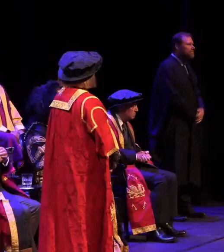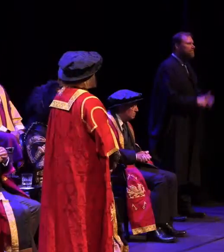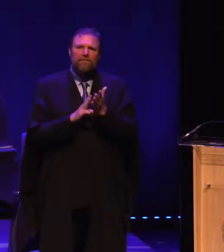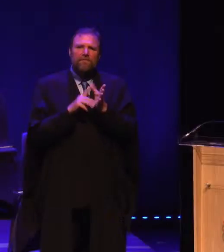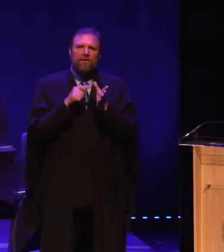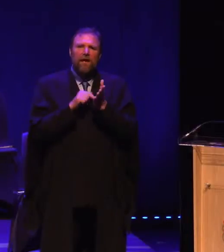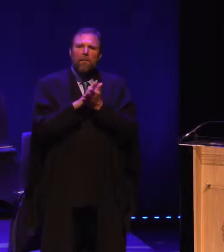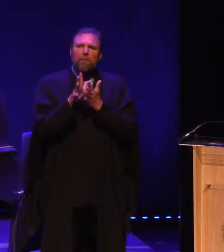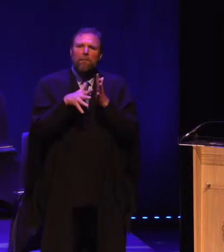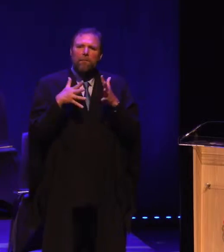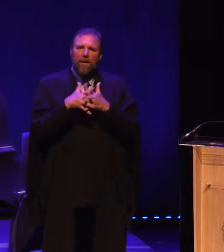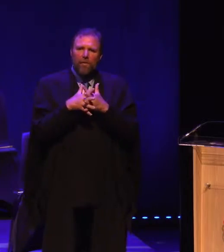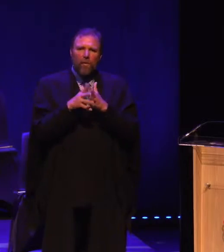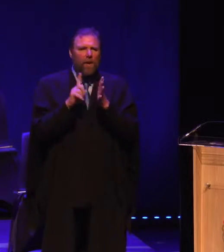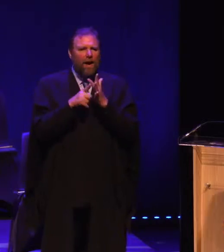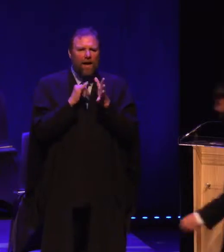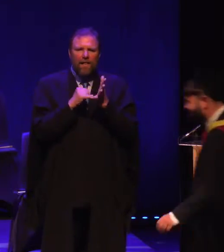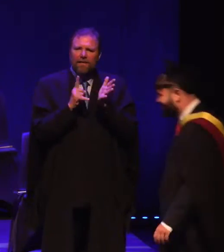Matthew Isles.